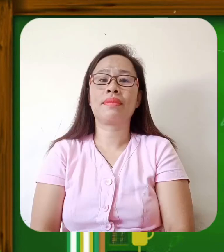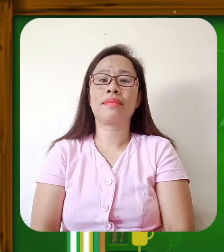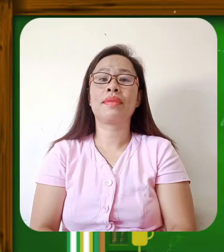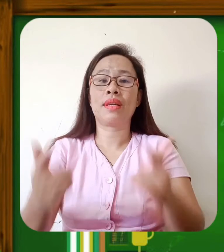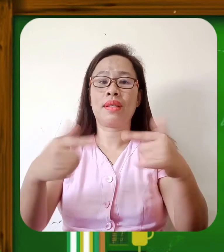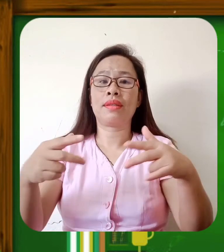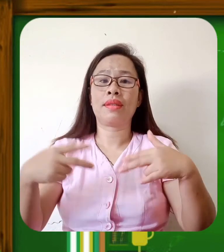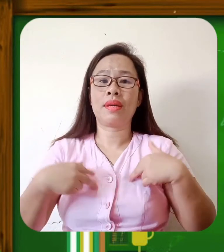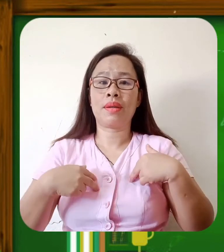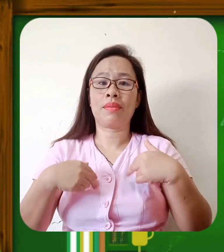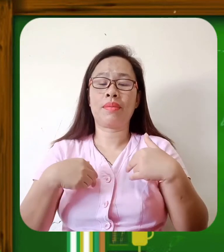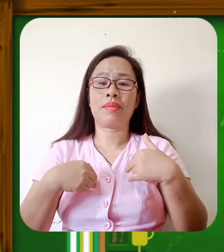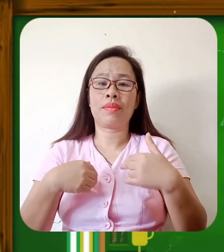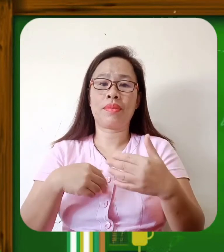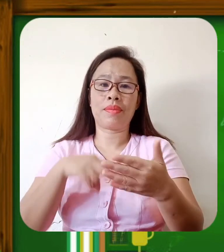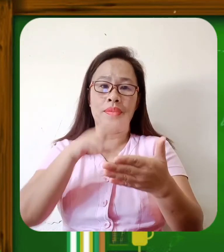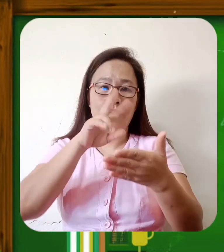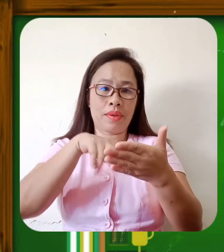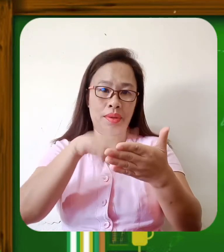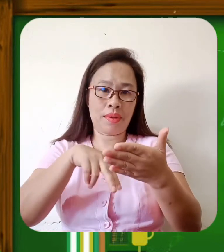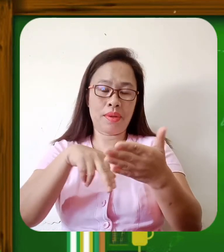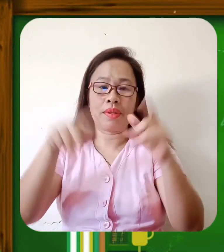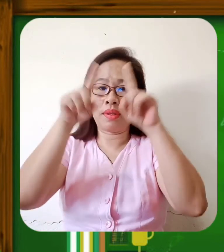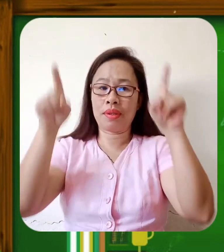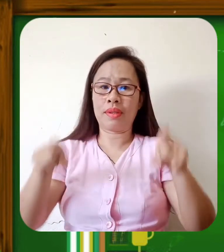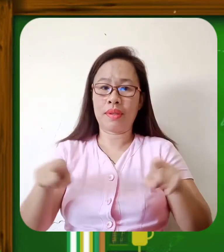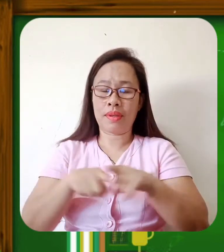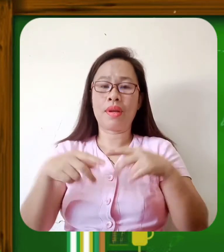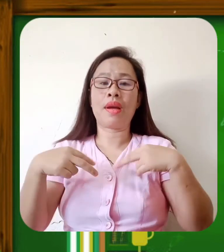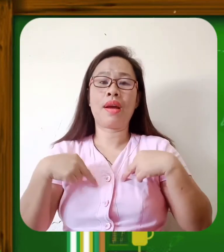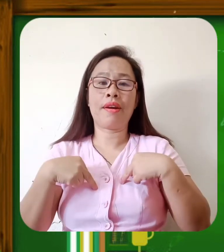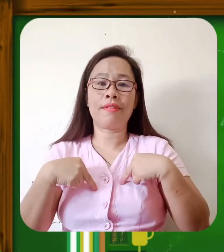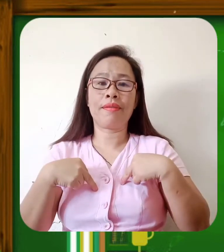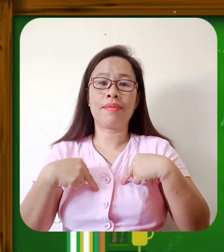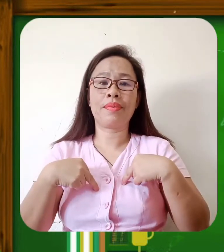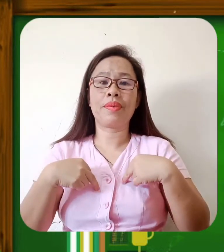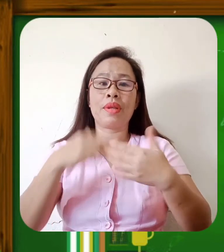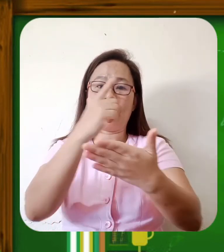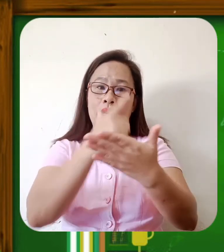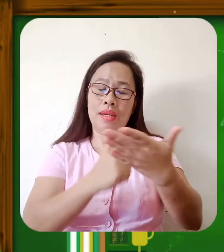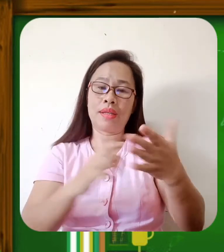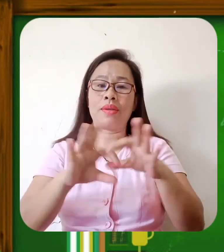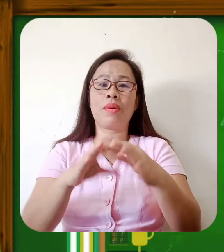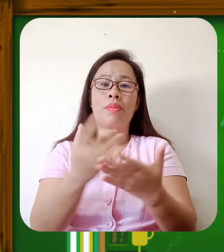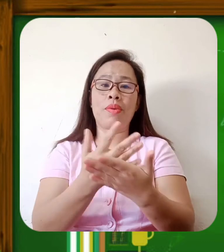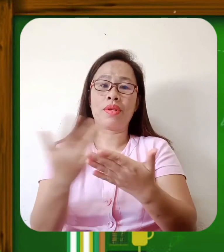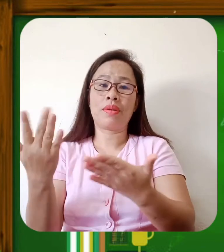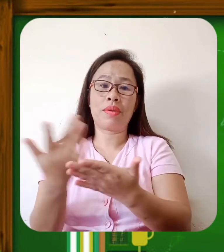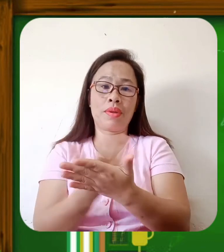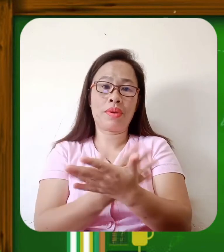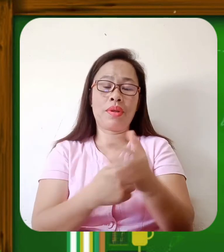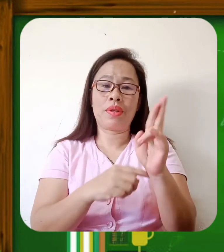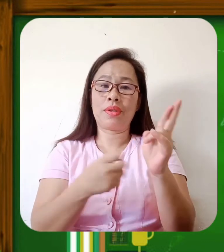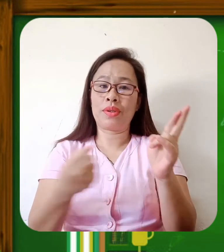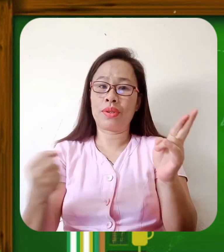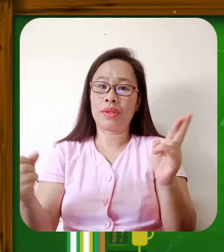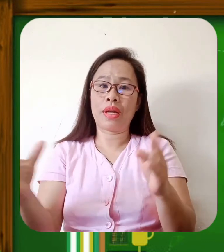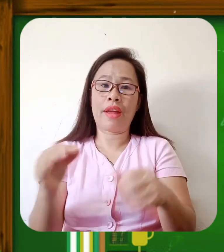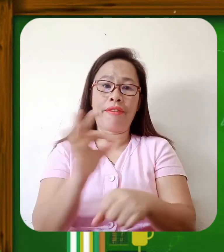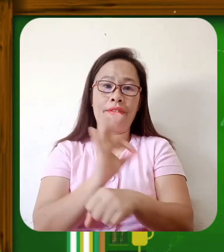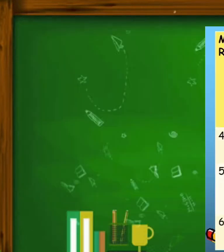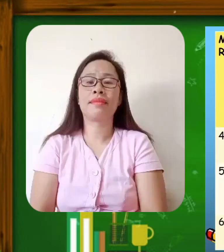Let's have a closer look on this table. We have here a list of multimedia resources and its